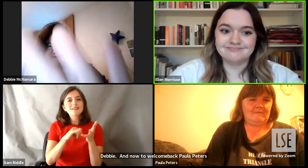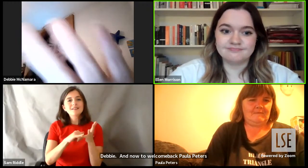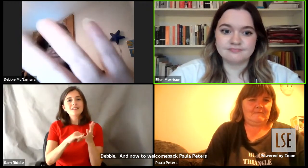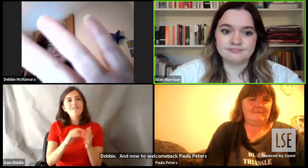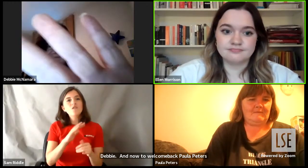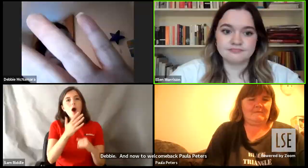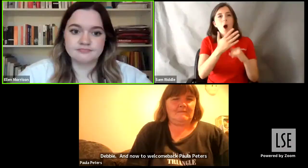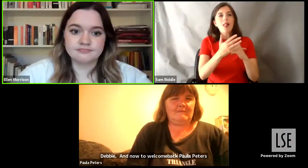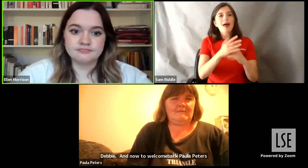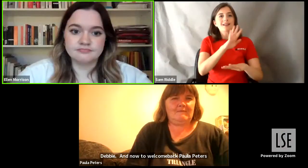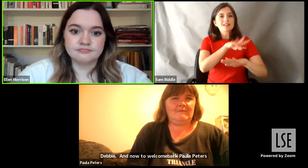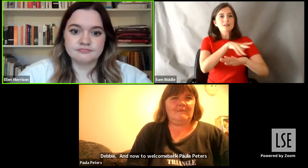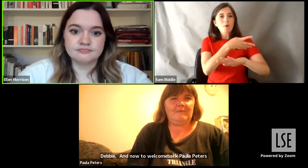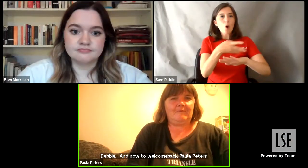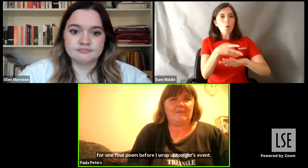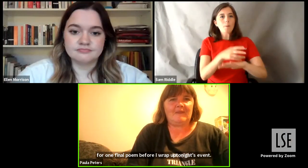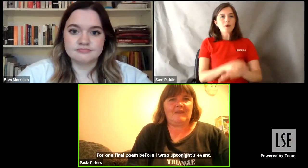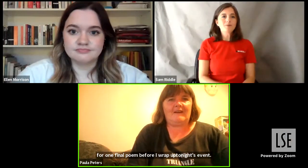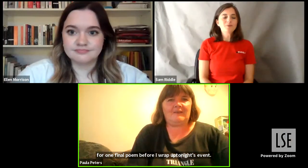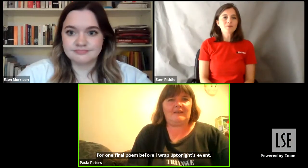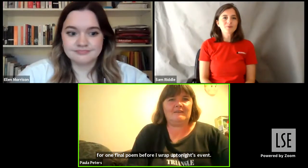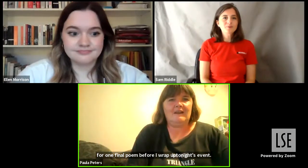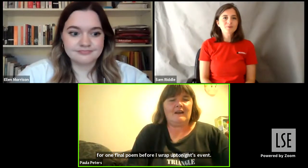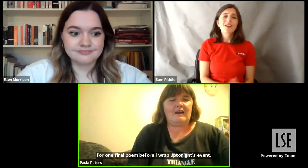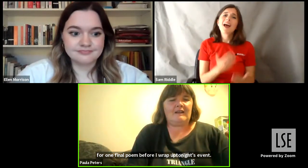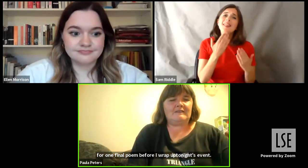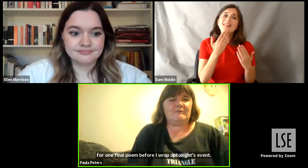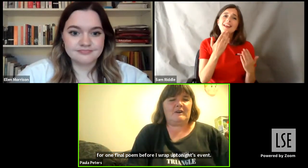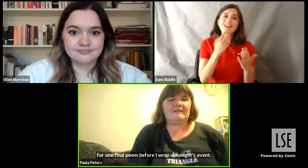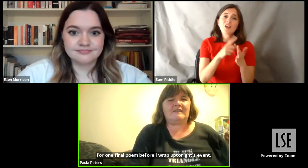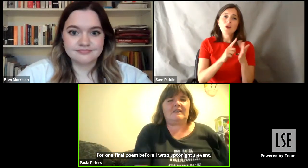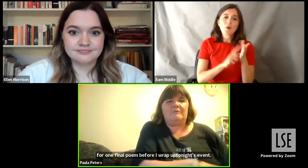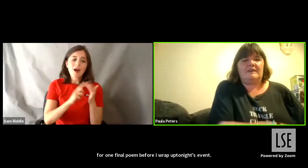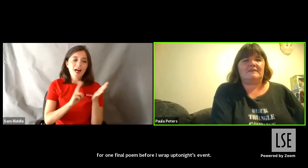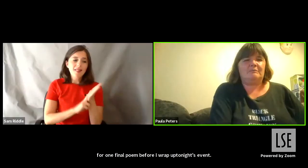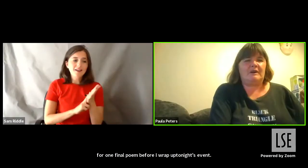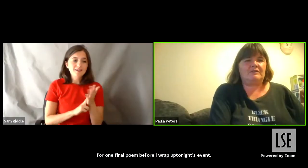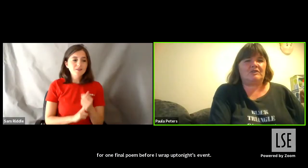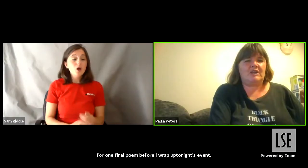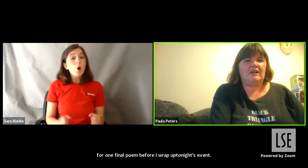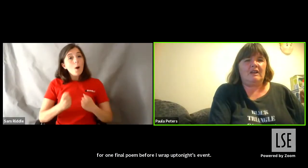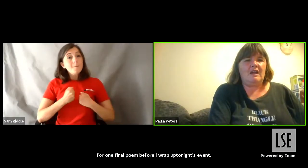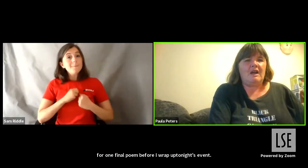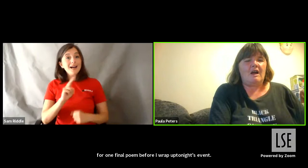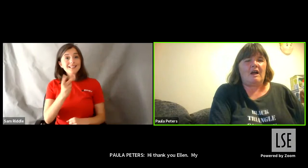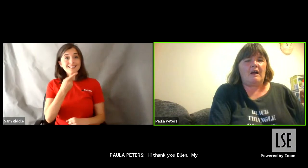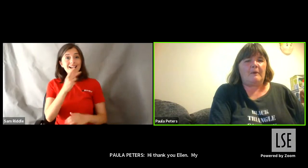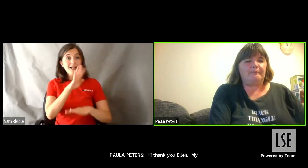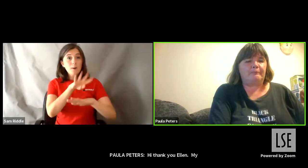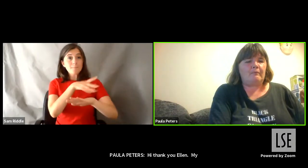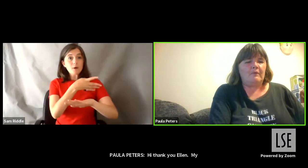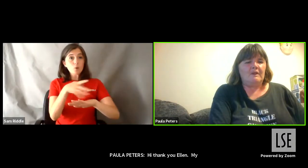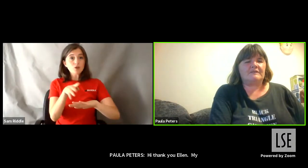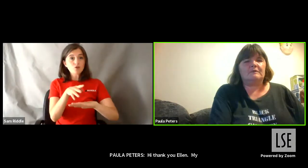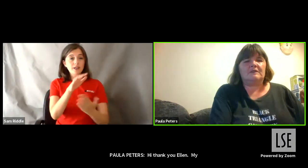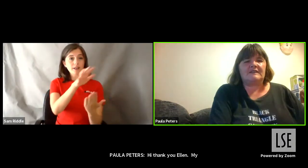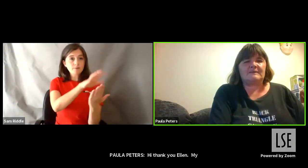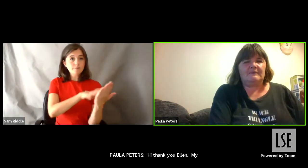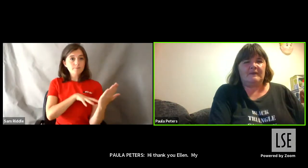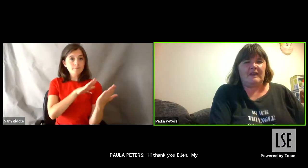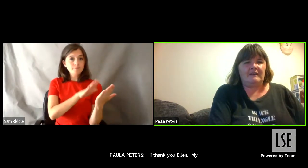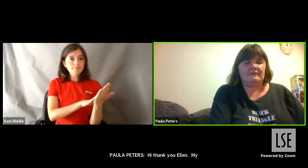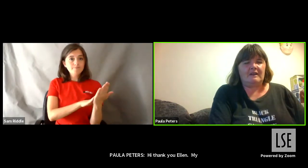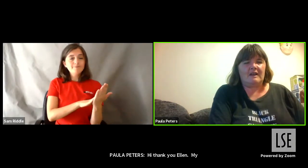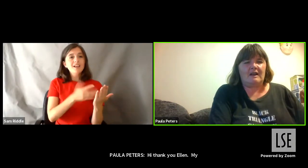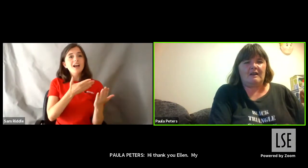event. I thank you, Ellen. And my second piece of poetry is called Lest